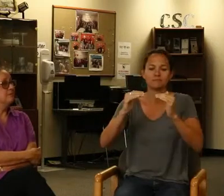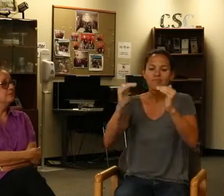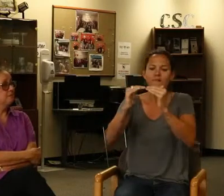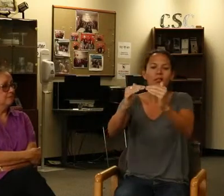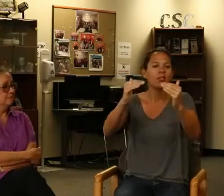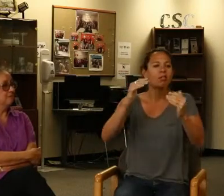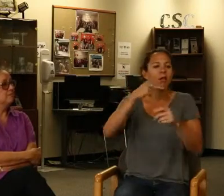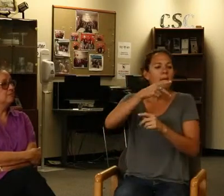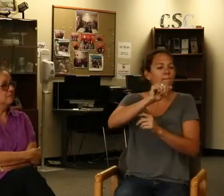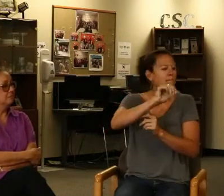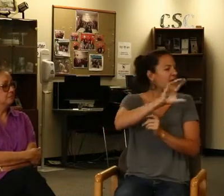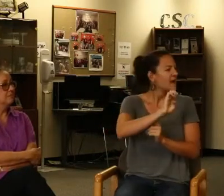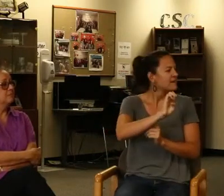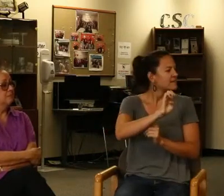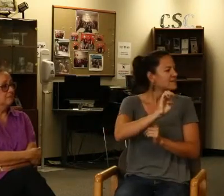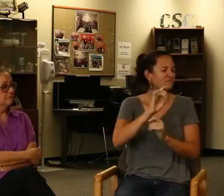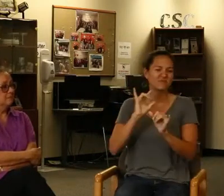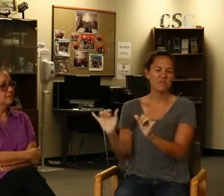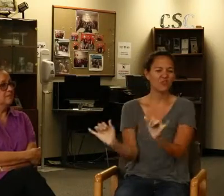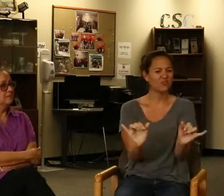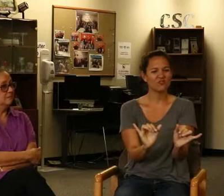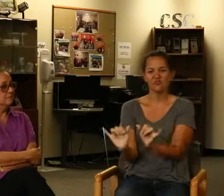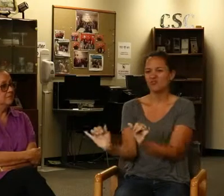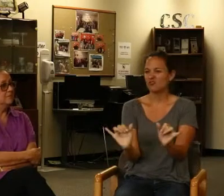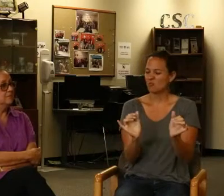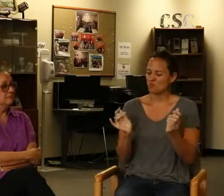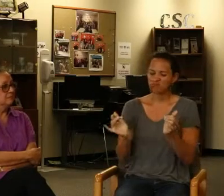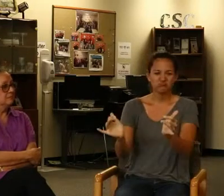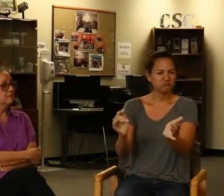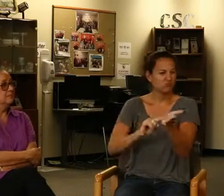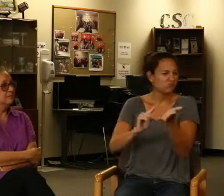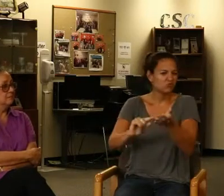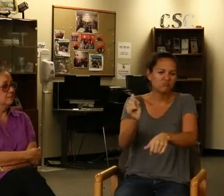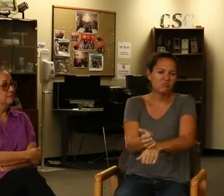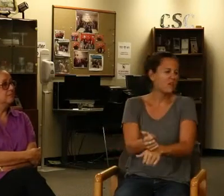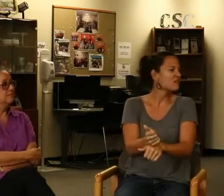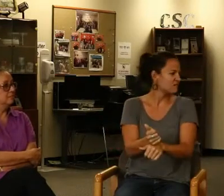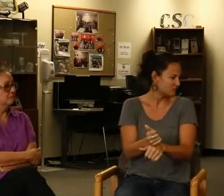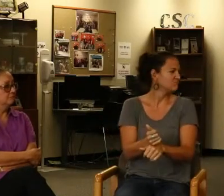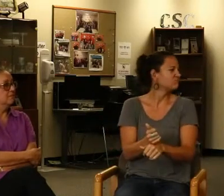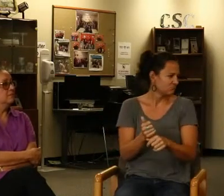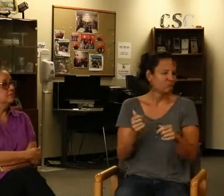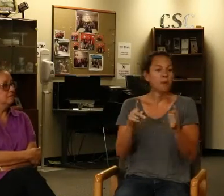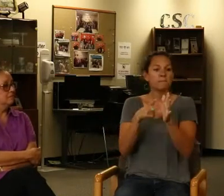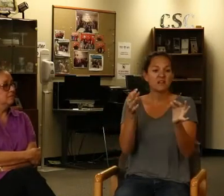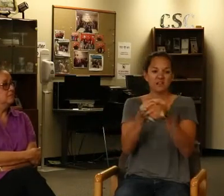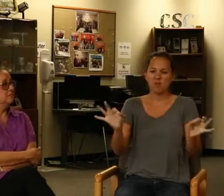their acquisition levels, their pace is very, very similar. Research has shown, research-based,